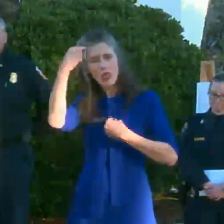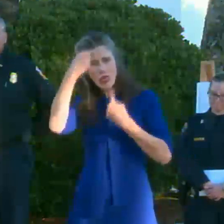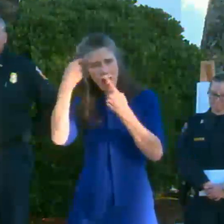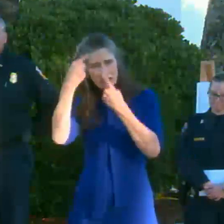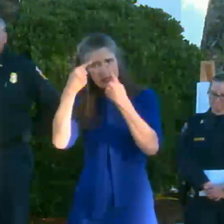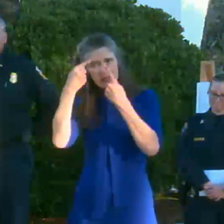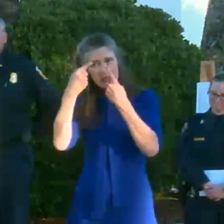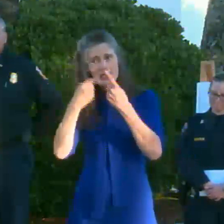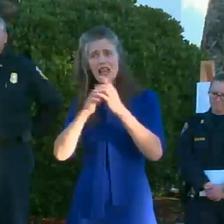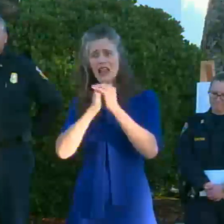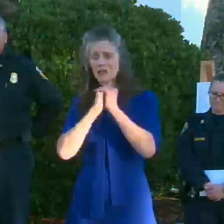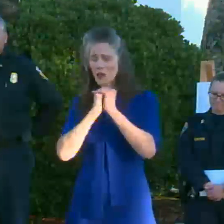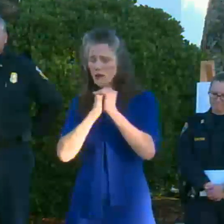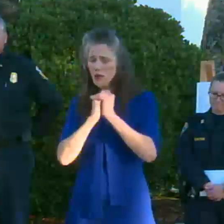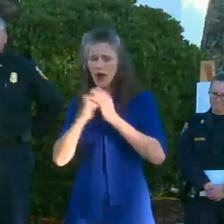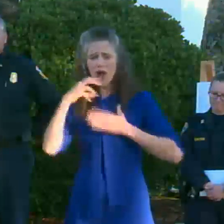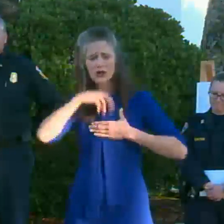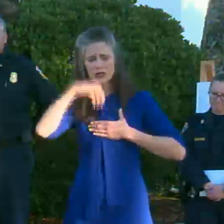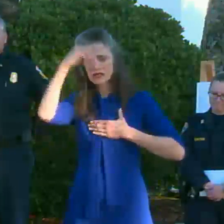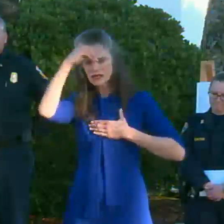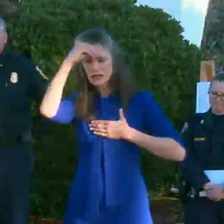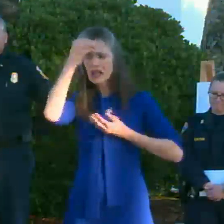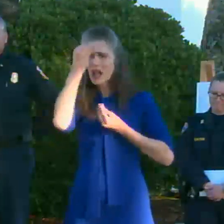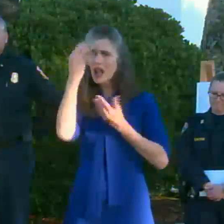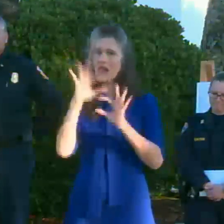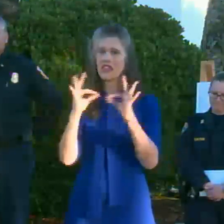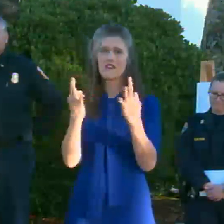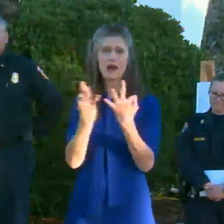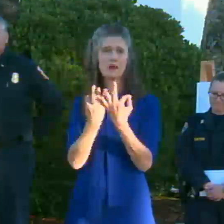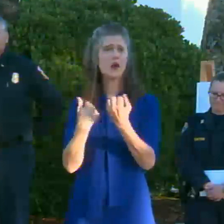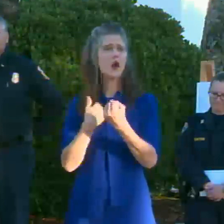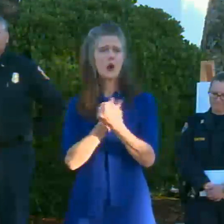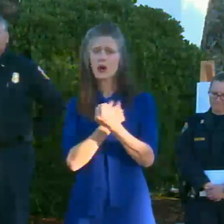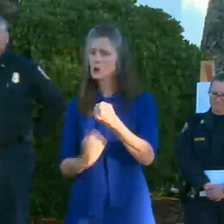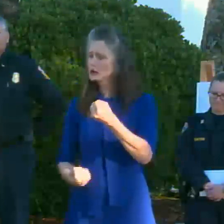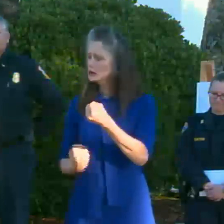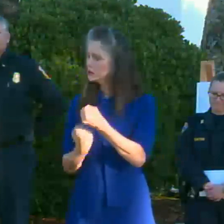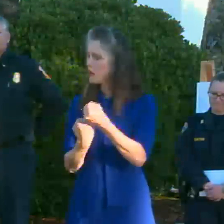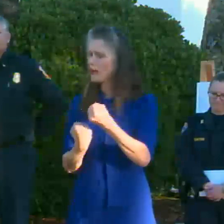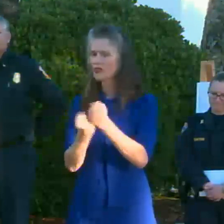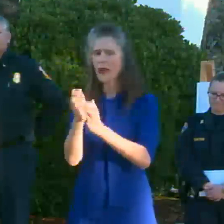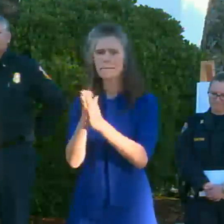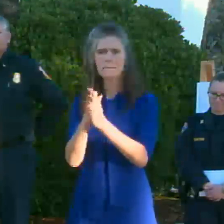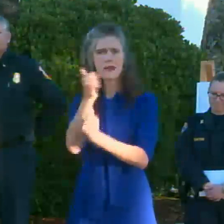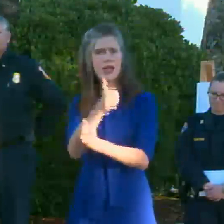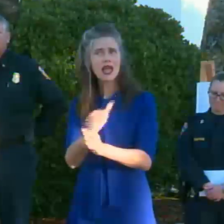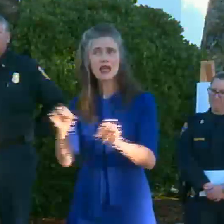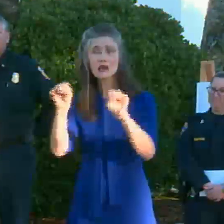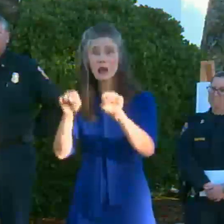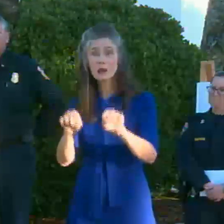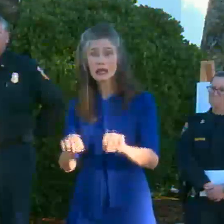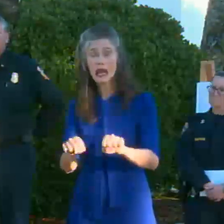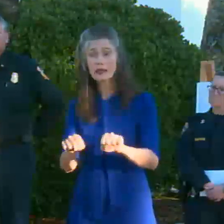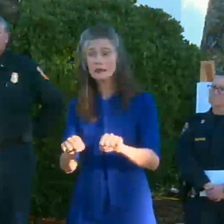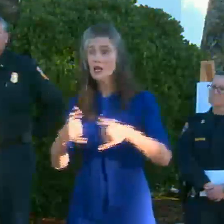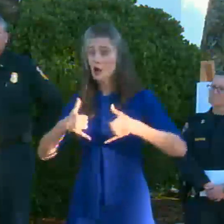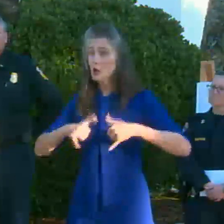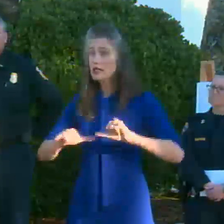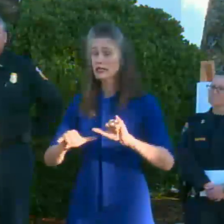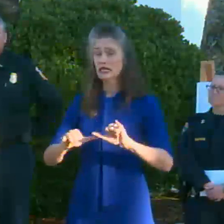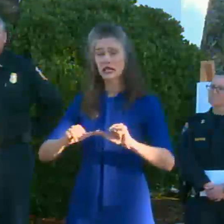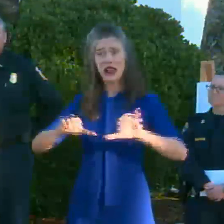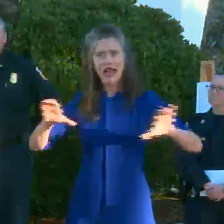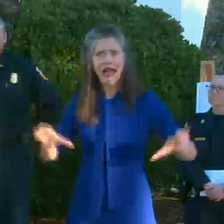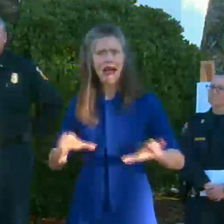them any way we can. We are still very much actively searching for those who are missing and helping